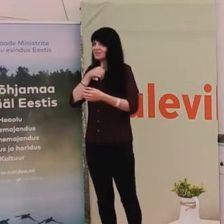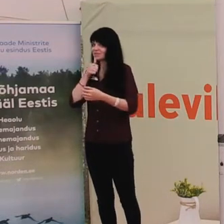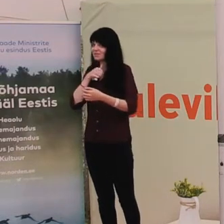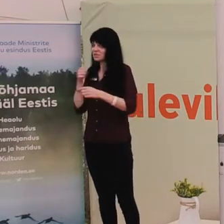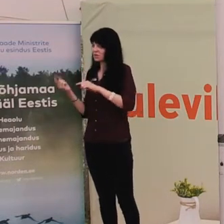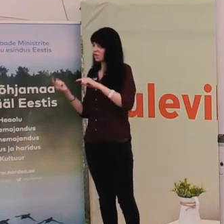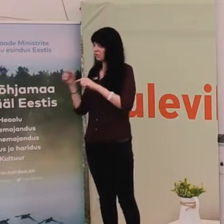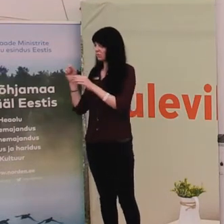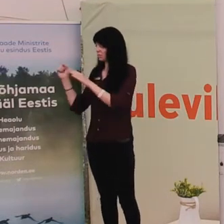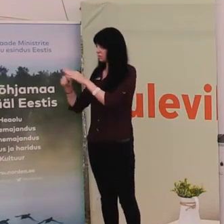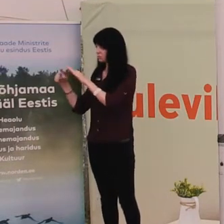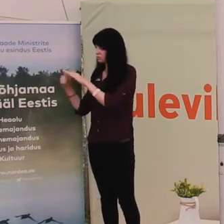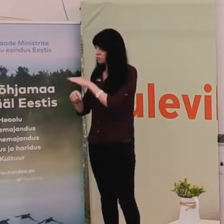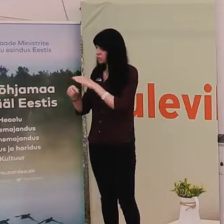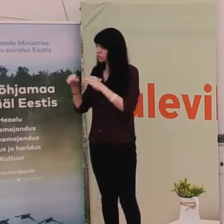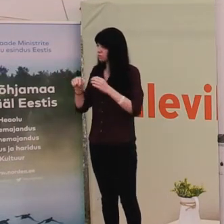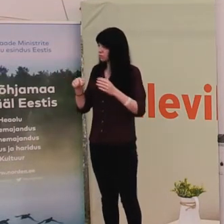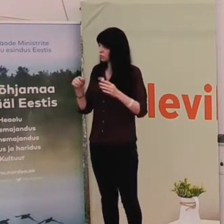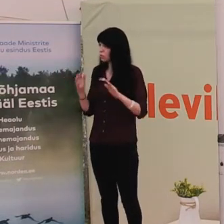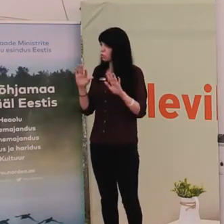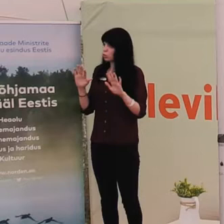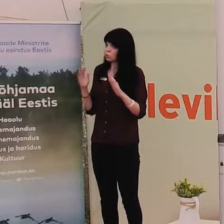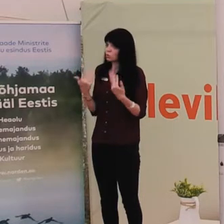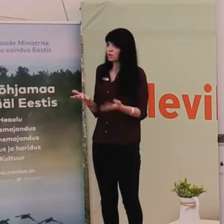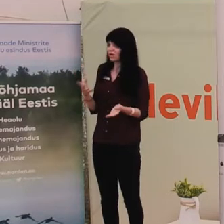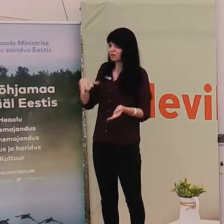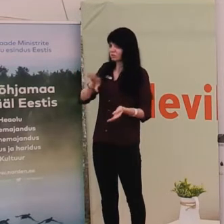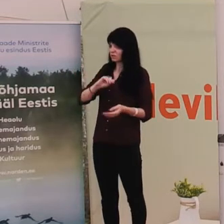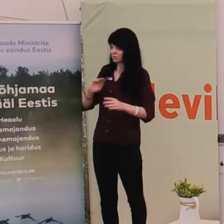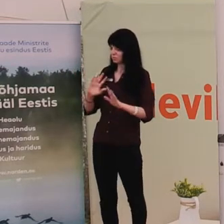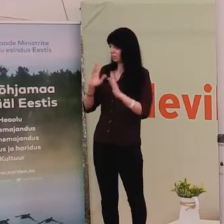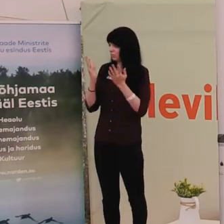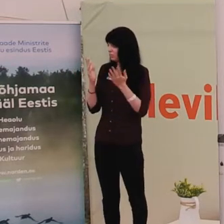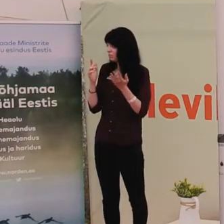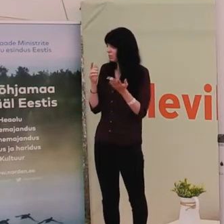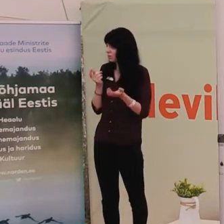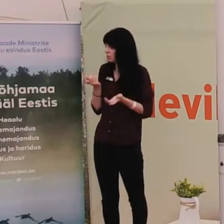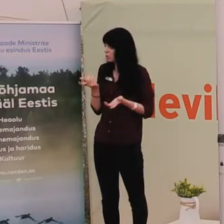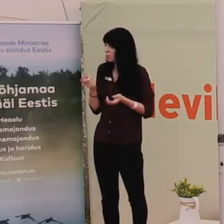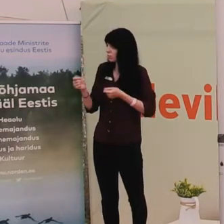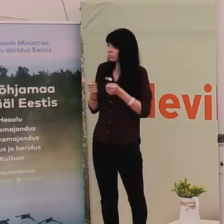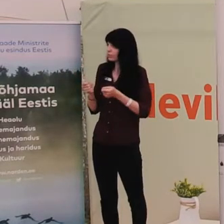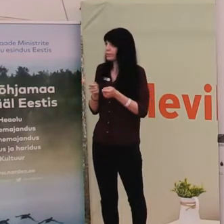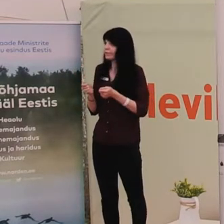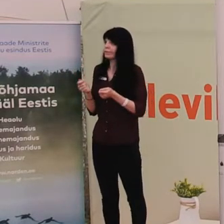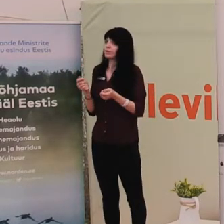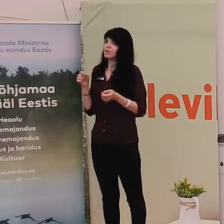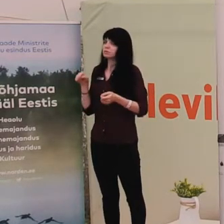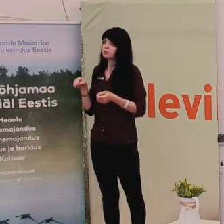Sweden, I don't know. But it's, I'm still sure that these biggest problems are poor people in poor